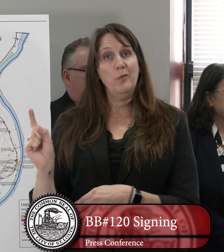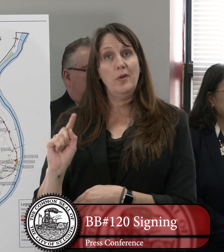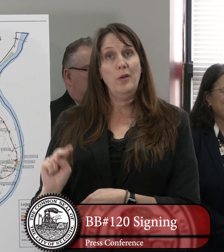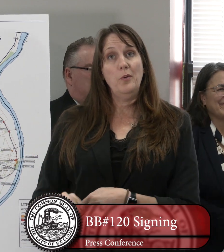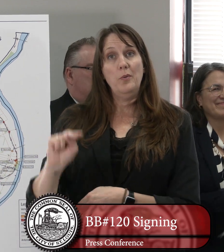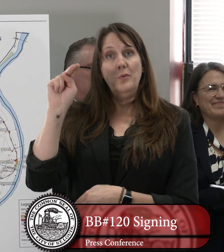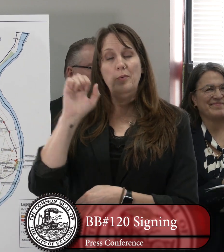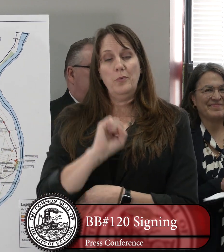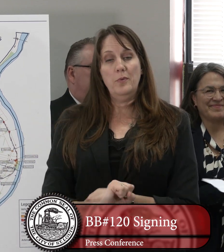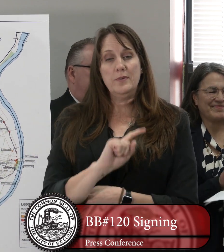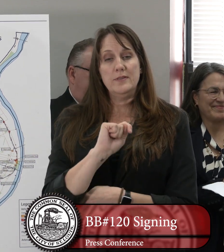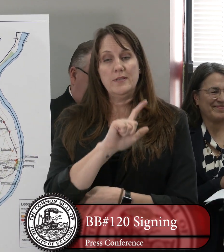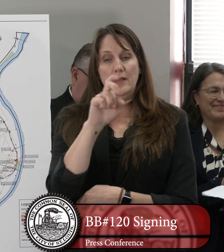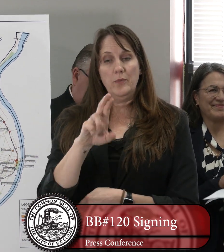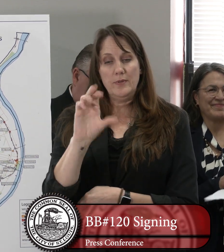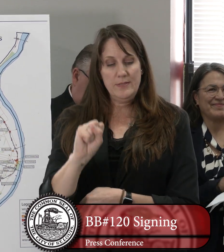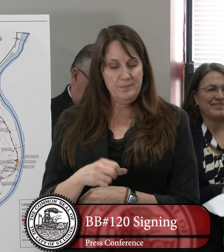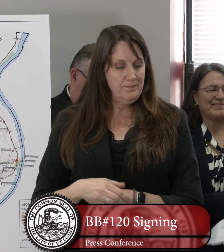Thank you, Susan.